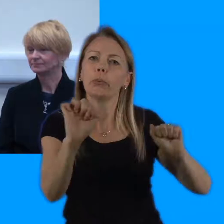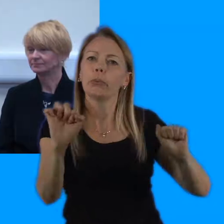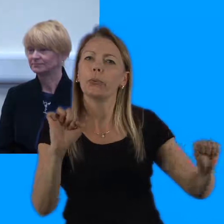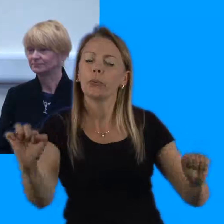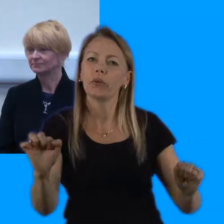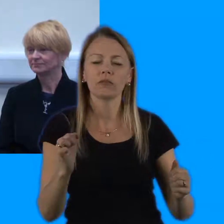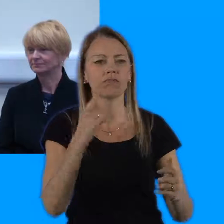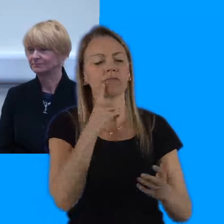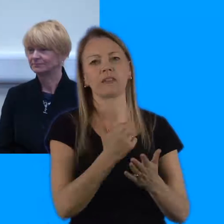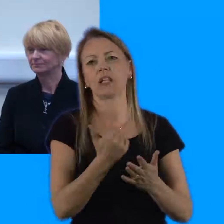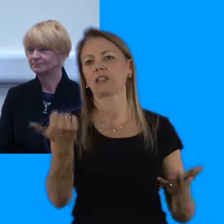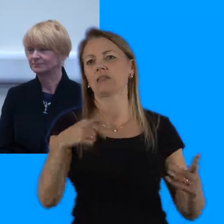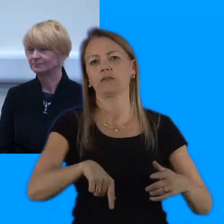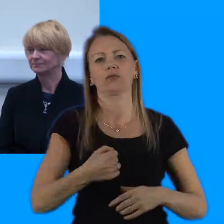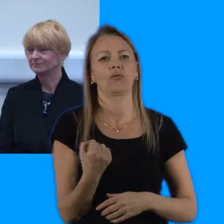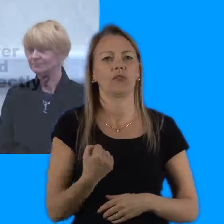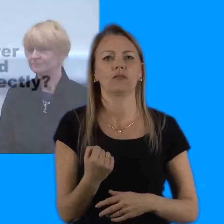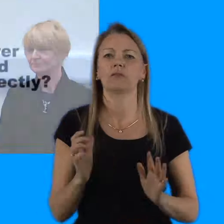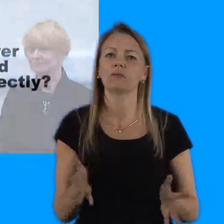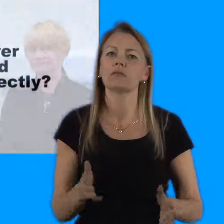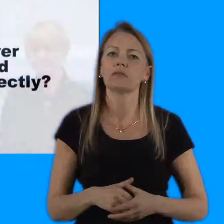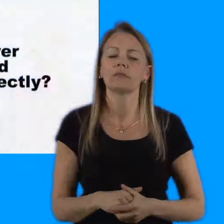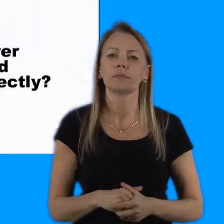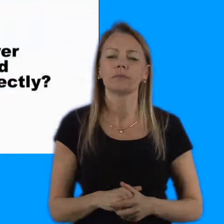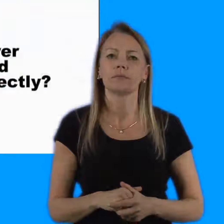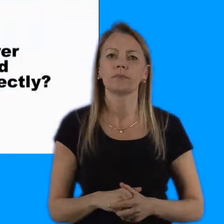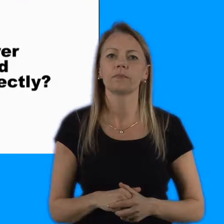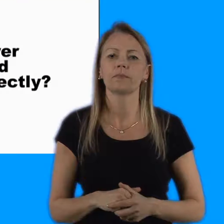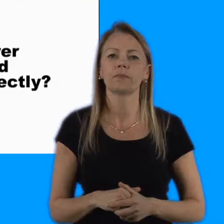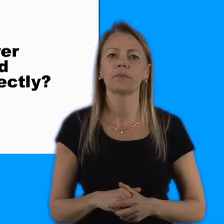people round about them, and I think that would be fantastic for Scotland.